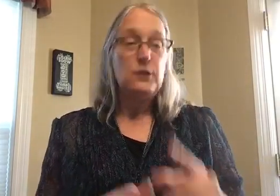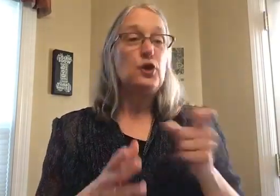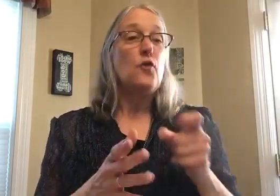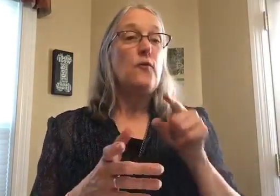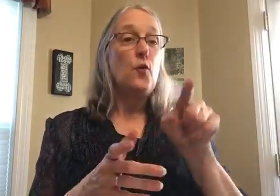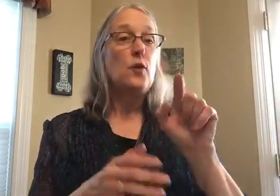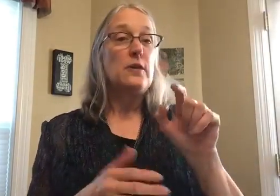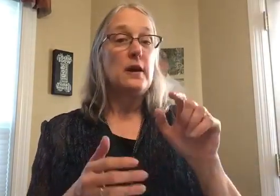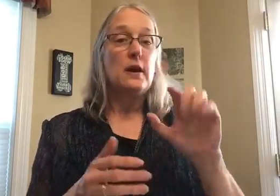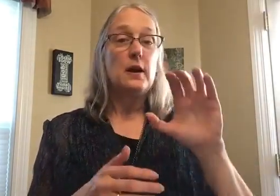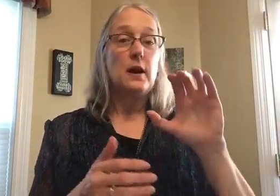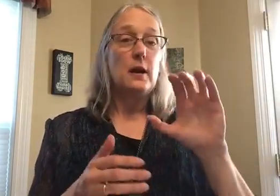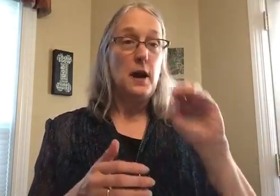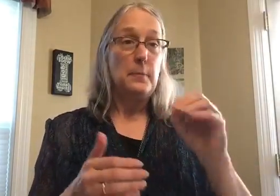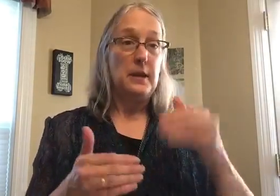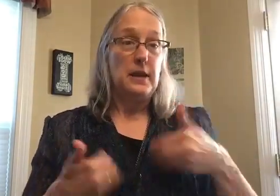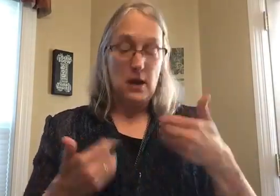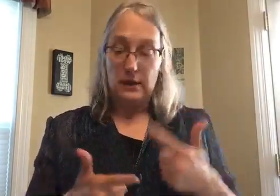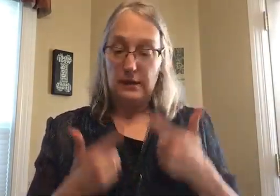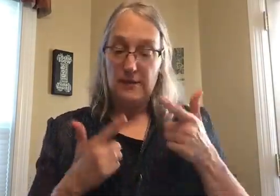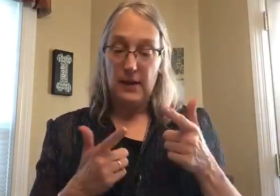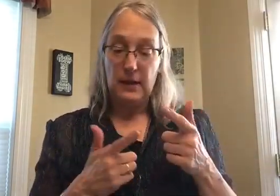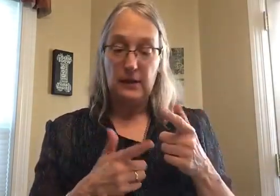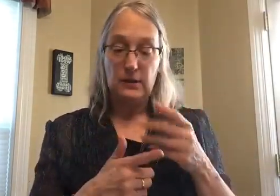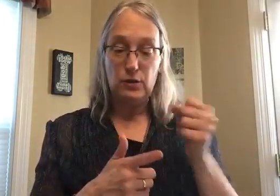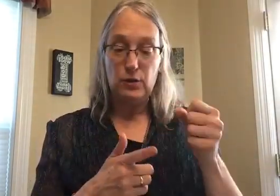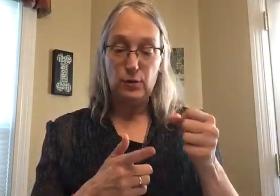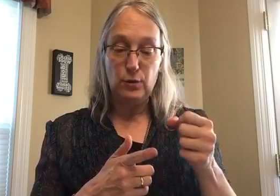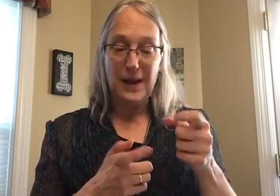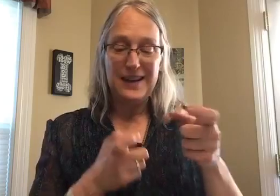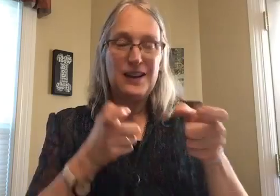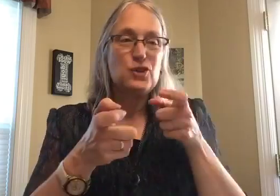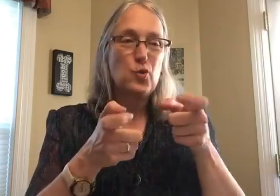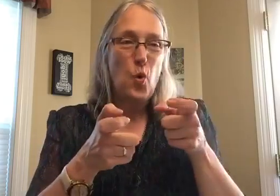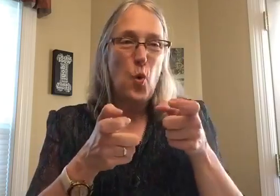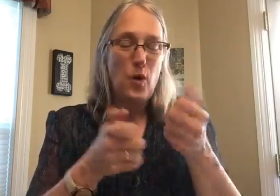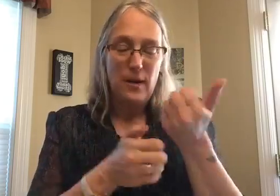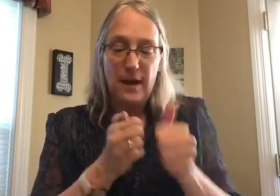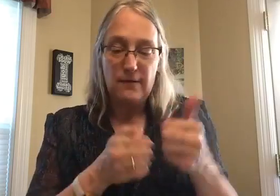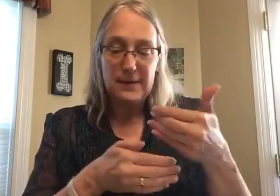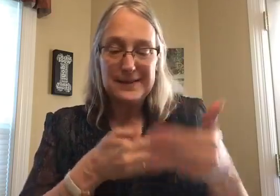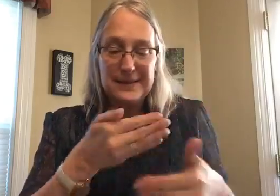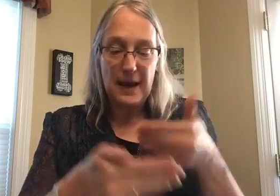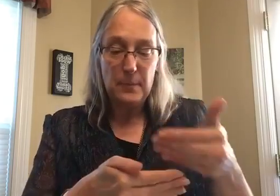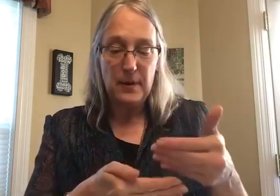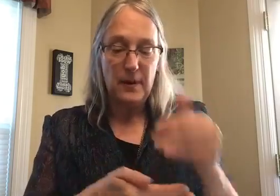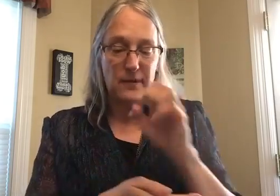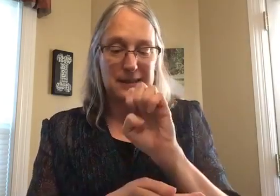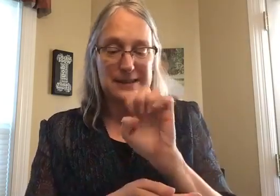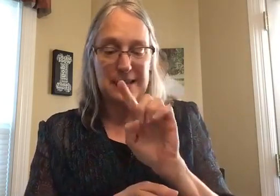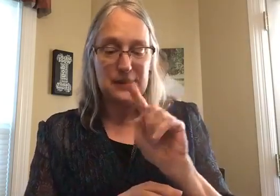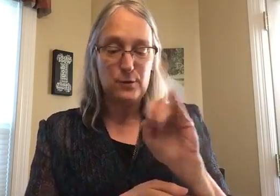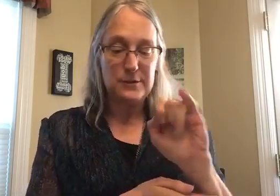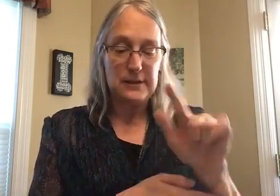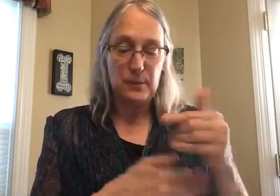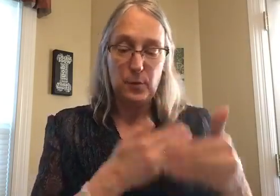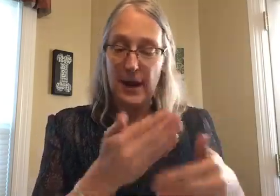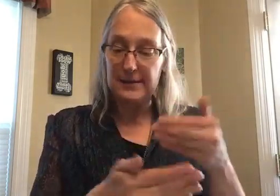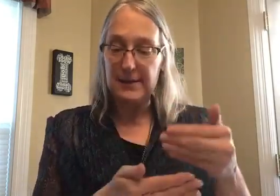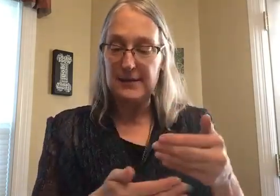So for the company, Young Living, to kind of control every step of the Seed to Seal process,